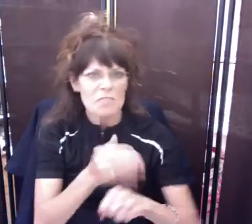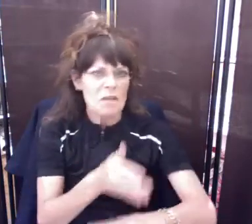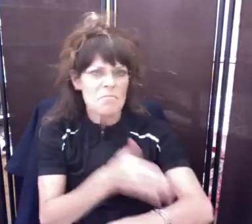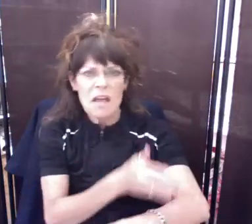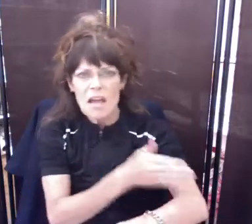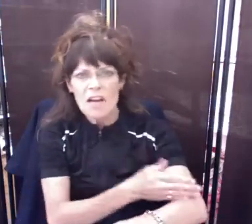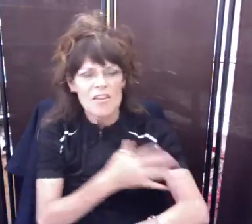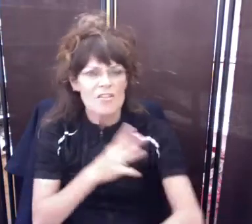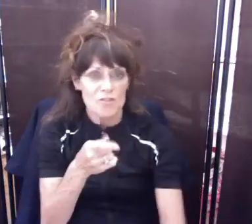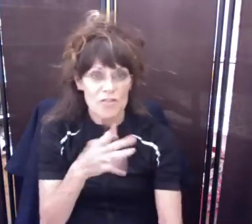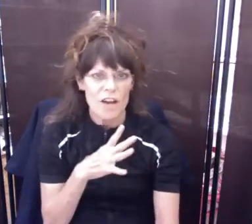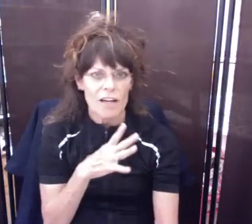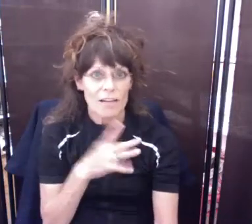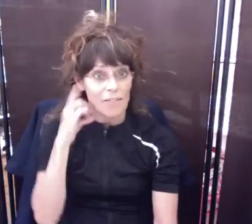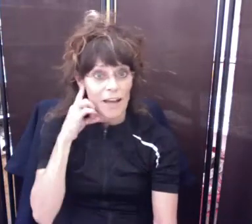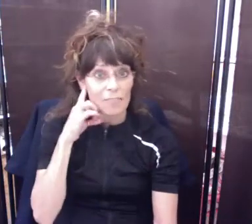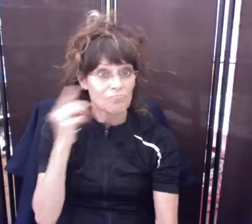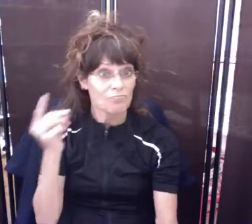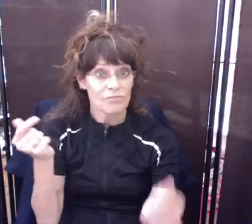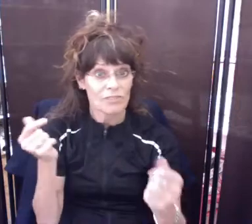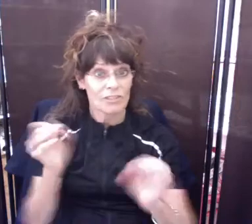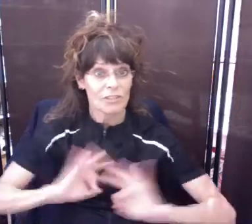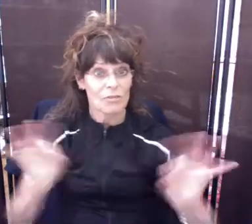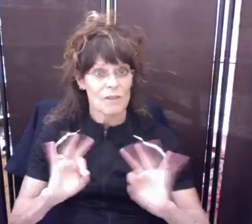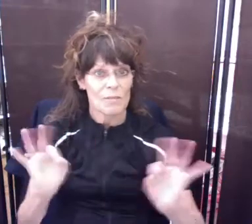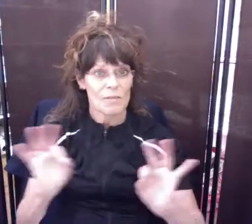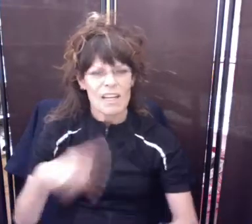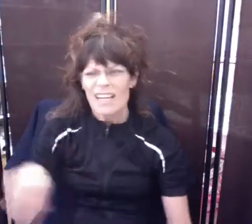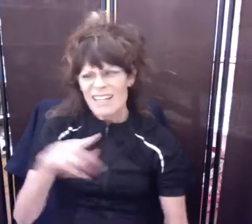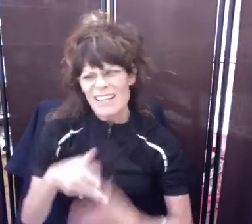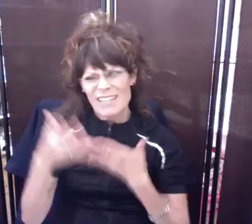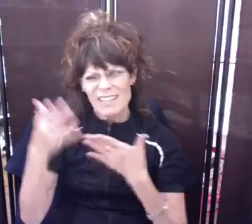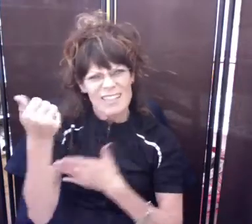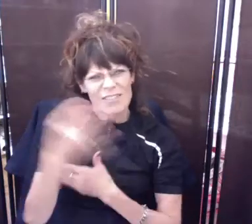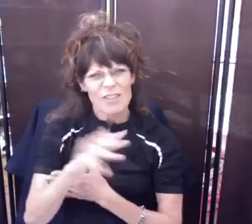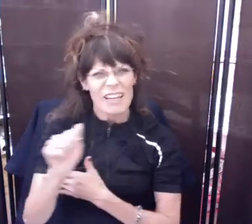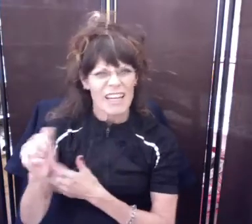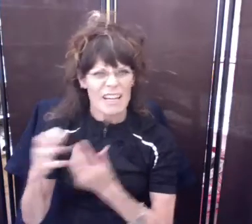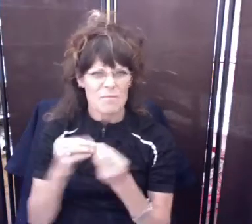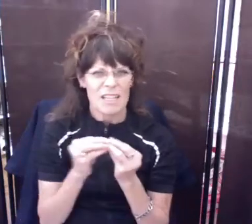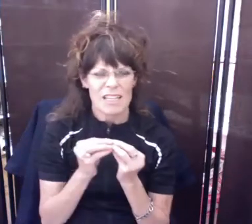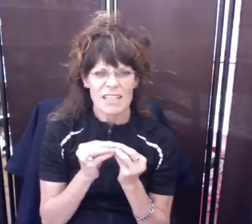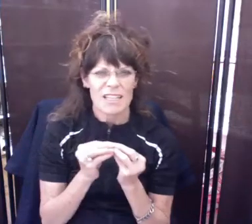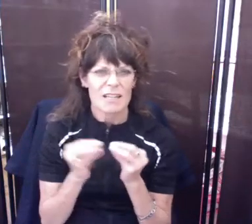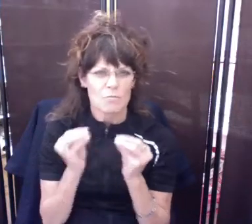thought that's what it was about, and they did suggest that I go to some AA meetings and some further IOP, and I did that. But I